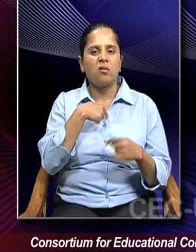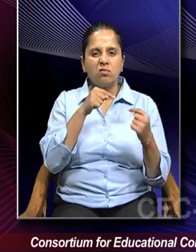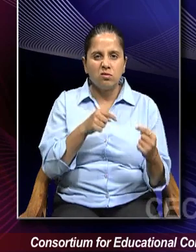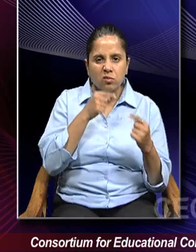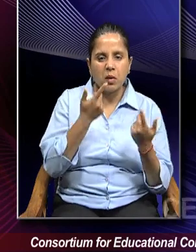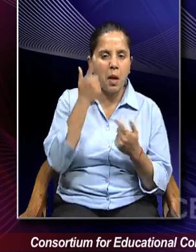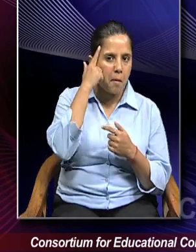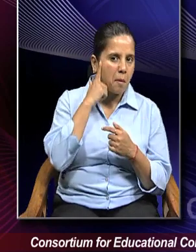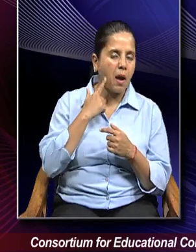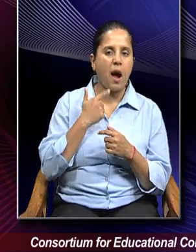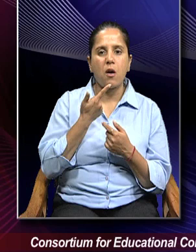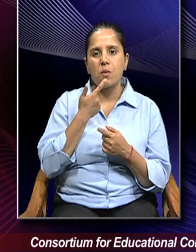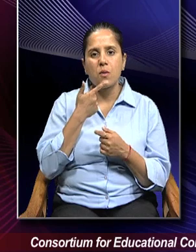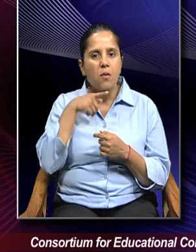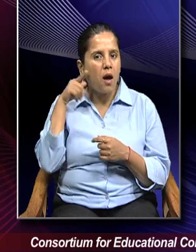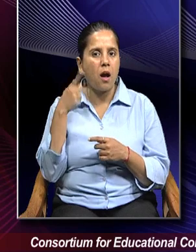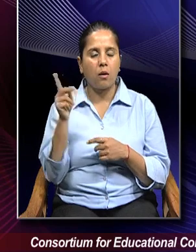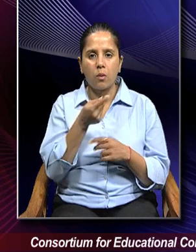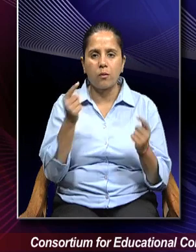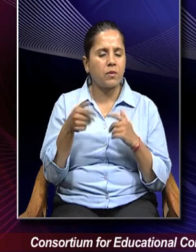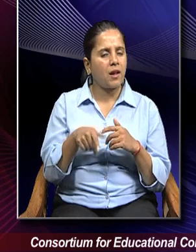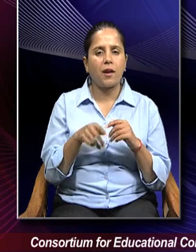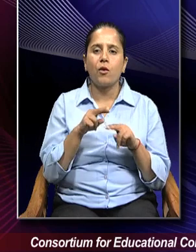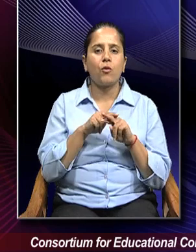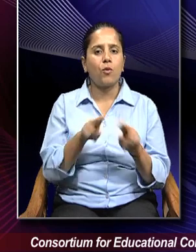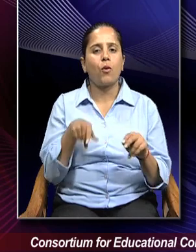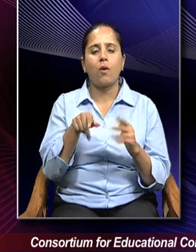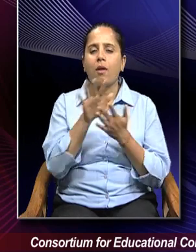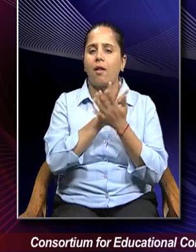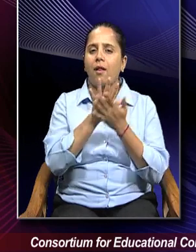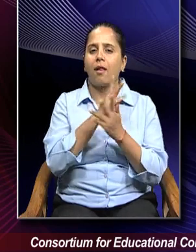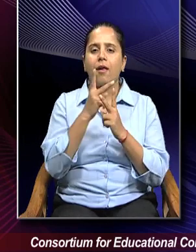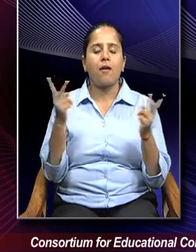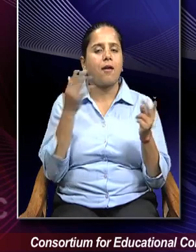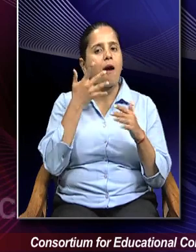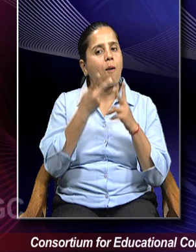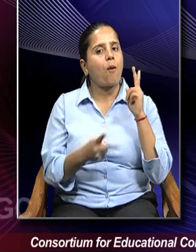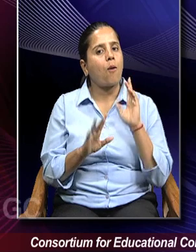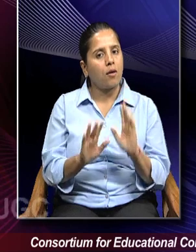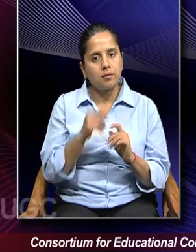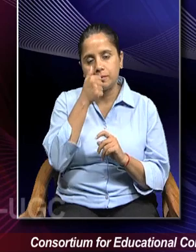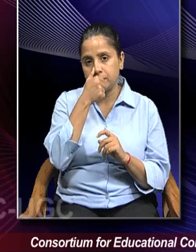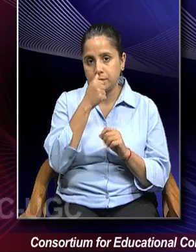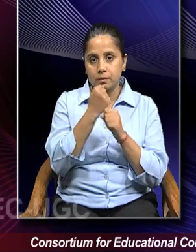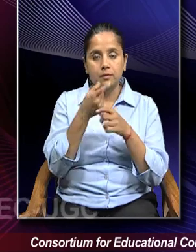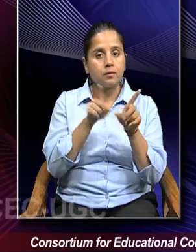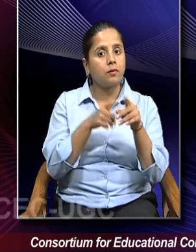the black and white. Now, it is full of gray and the different shades of gray. Within the gray, we have